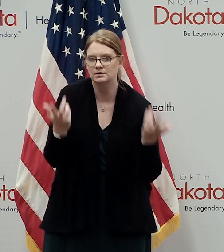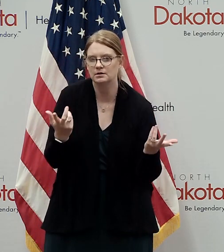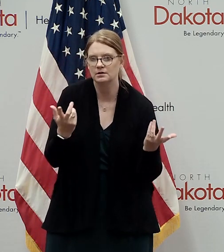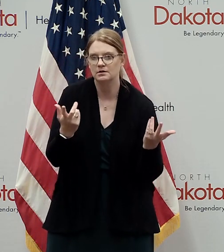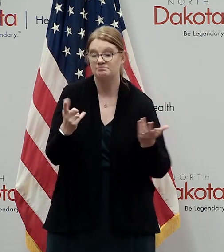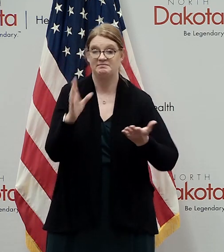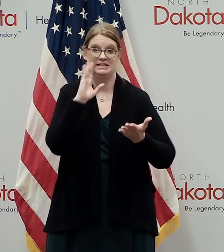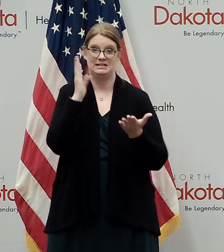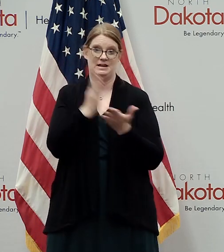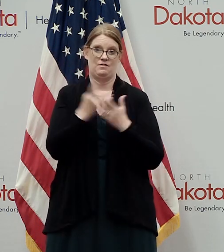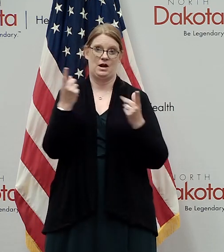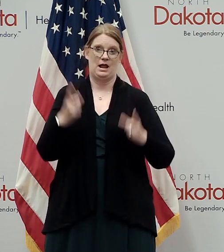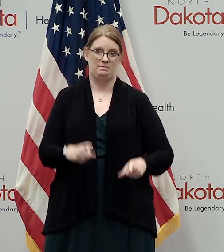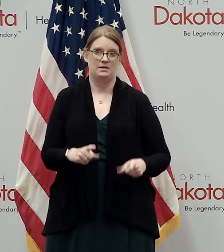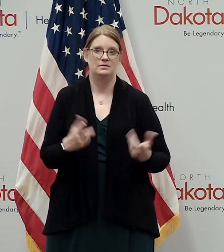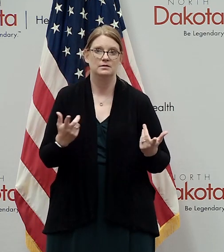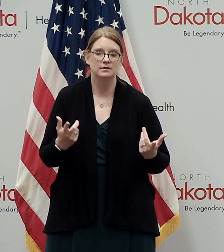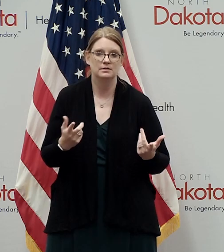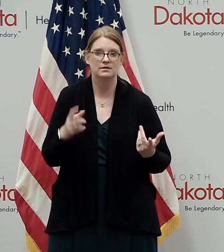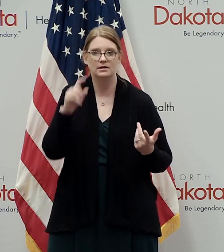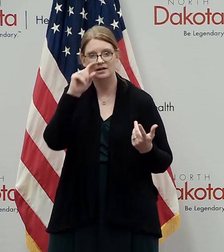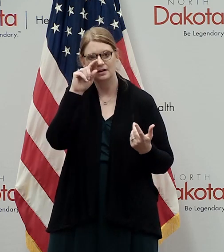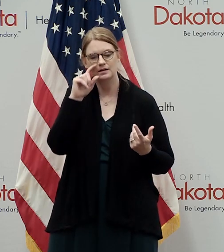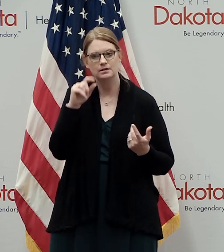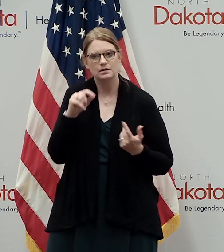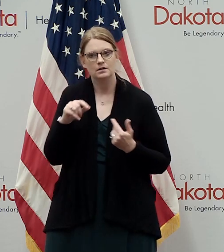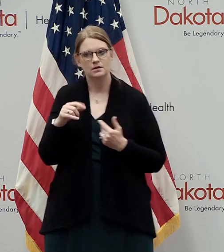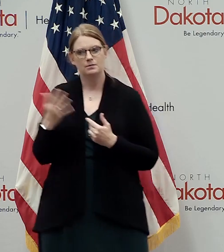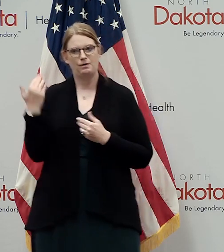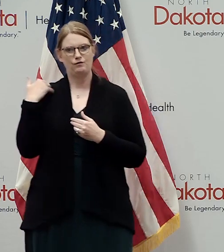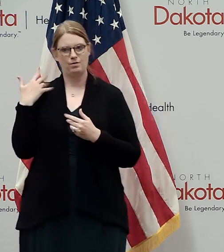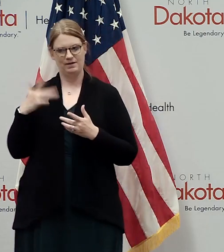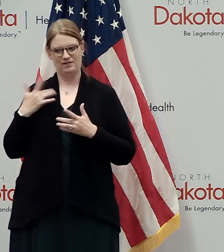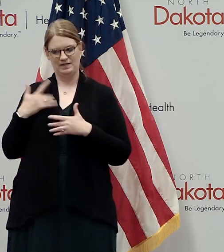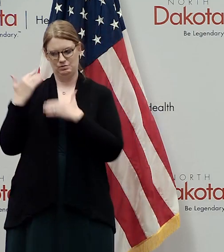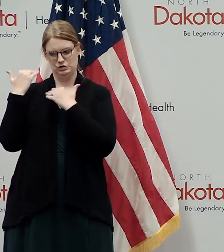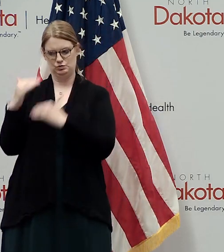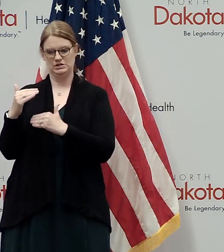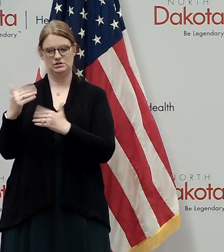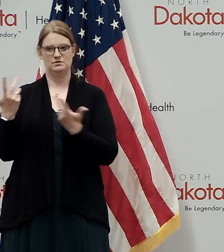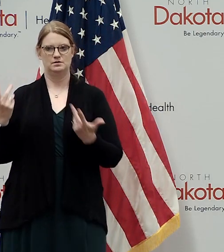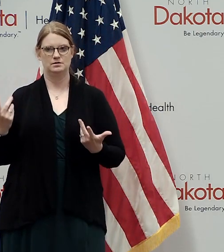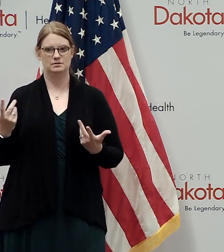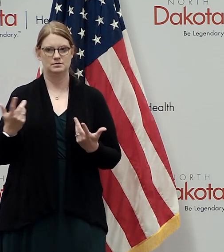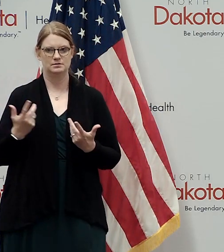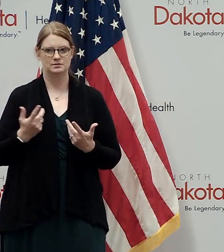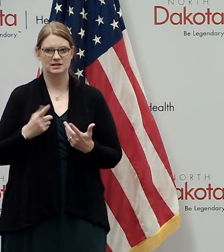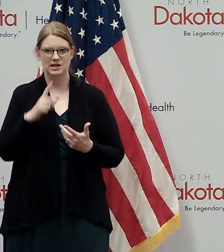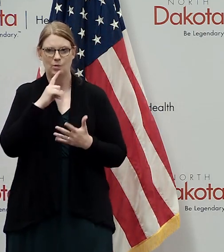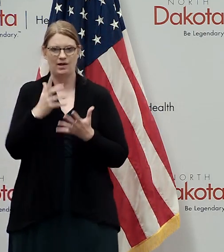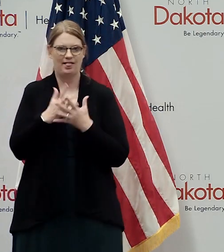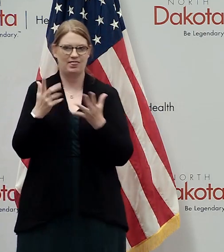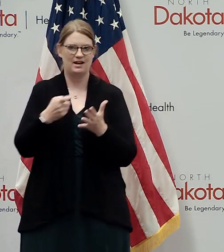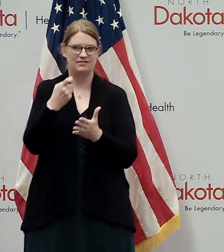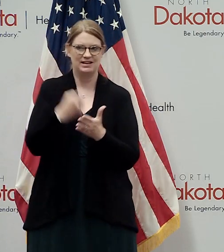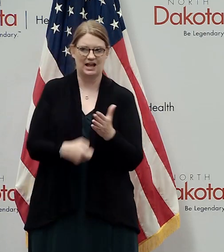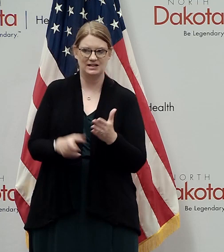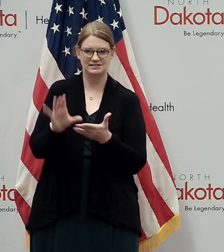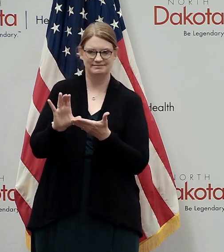that's never been delivered before, and lose some of the restrictions that we might have had. I mean, we put a huge amount of cost into buildings,